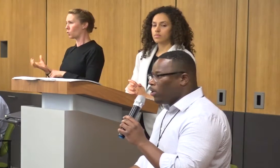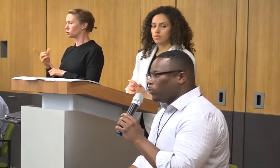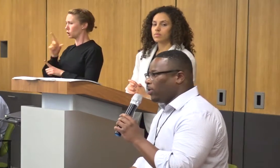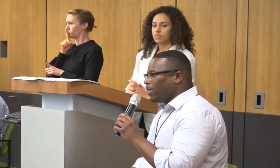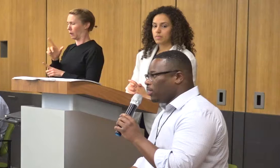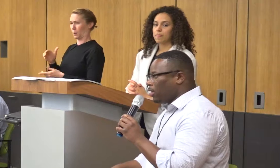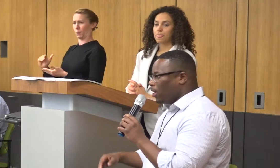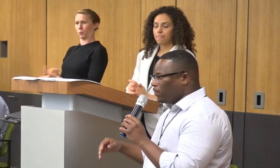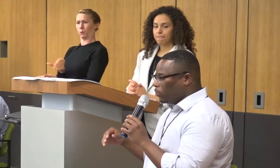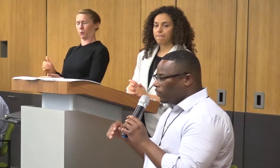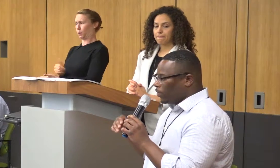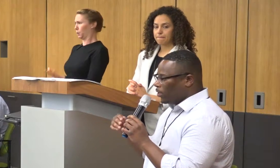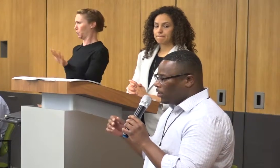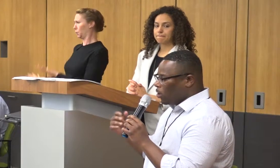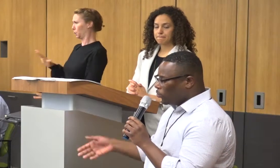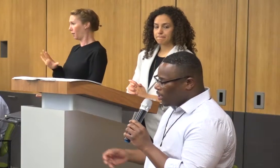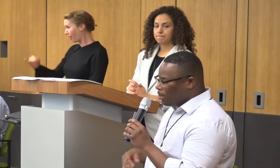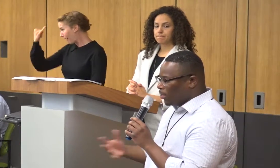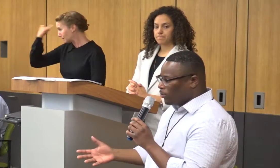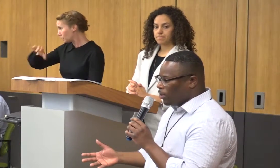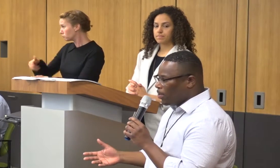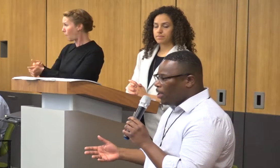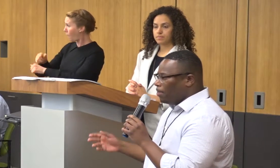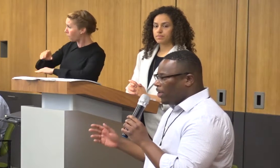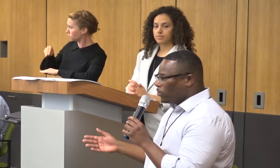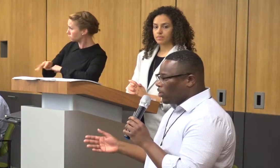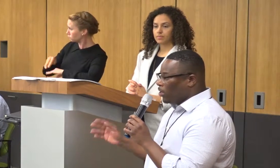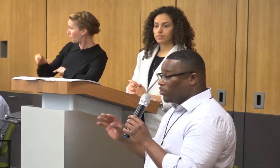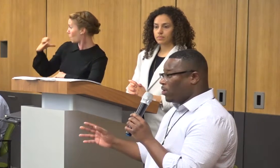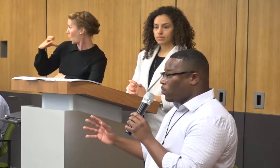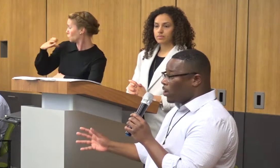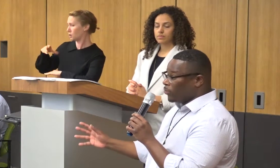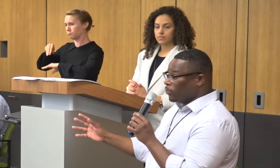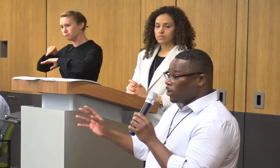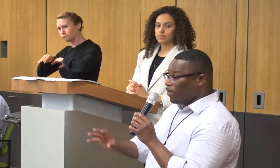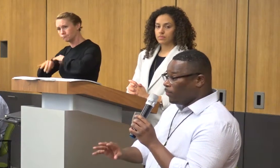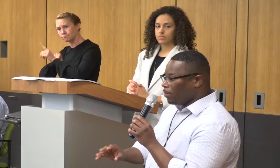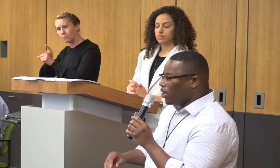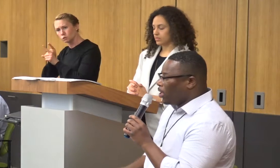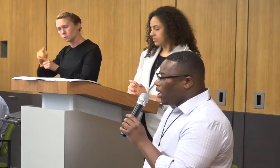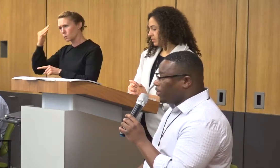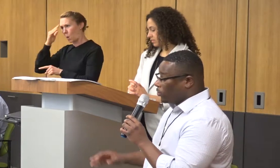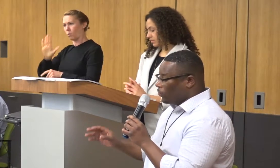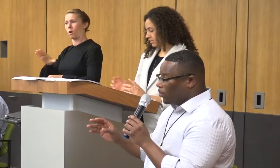them. So the idea of sort of coaching and mentorship based on an understanding of where our students are coming from from a